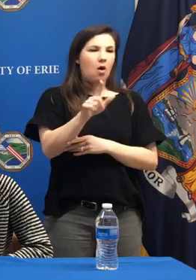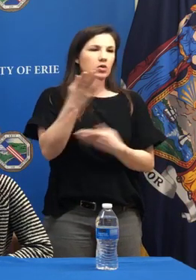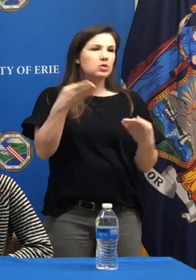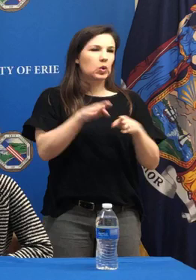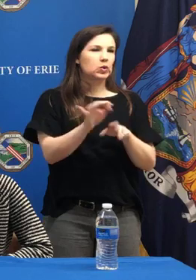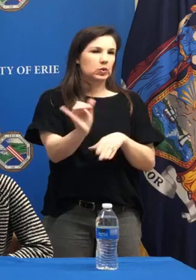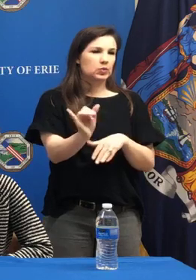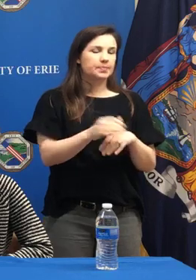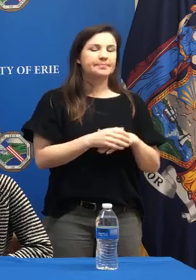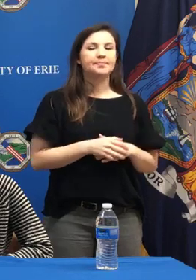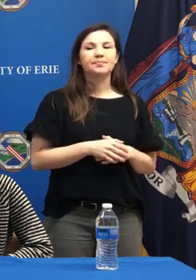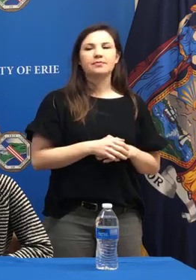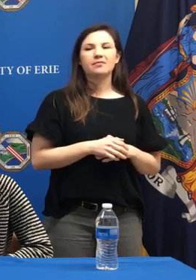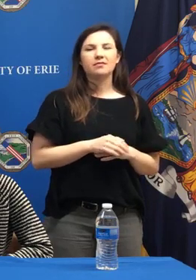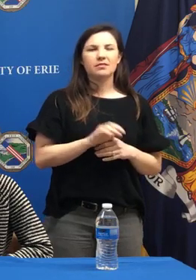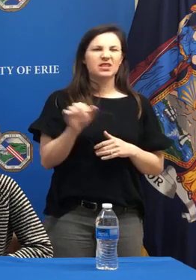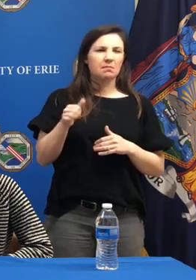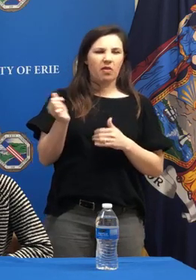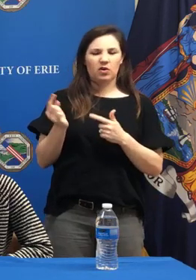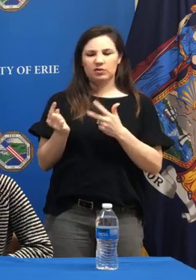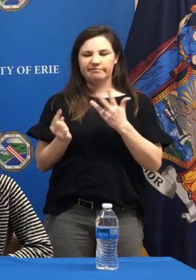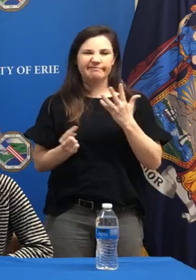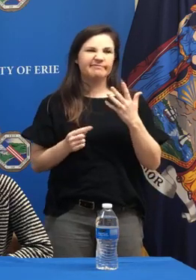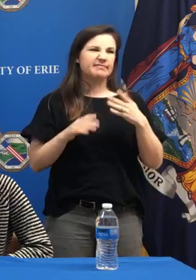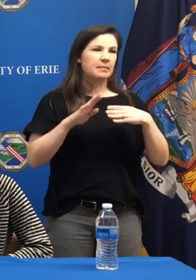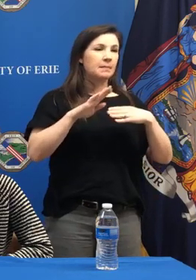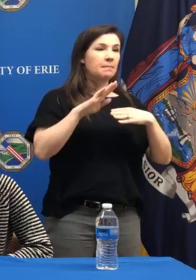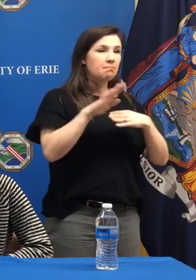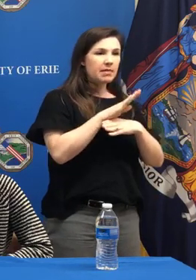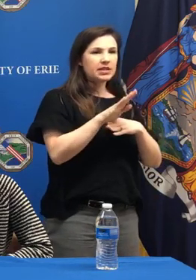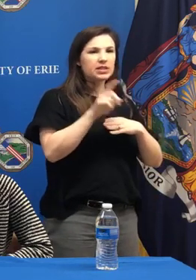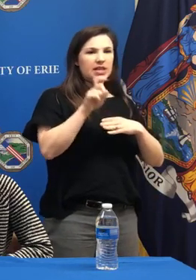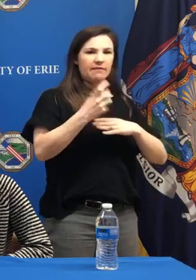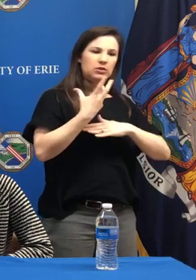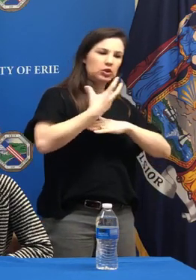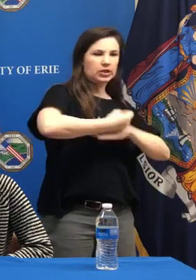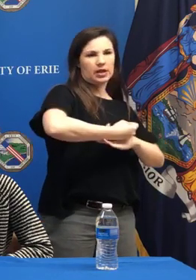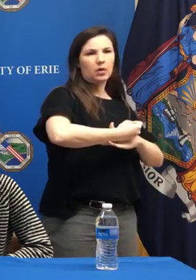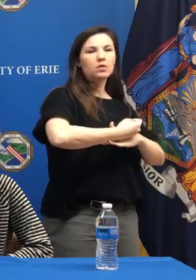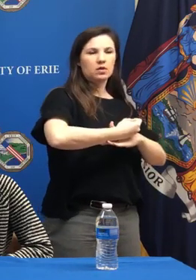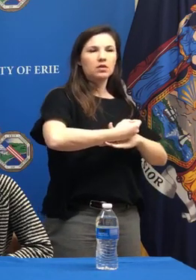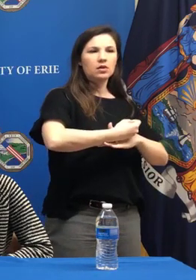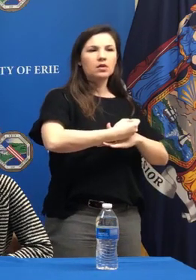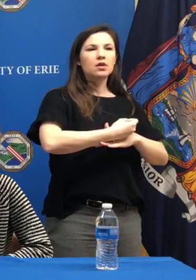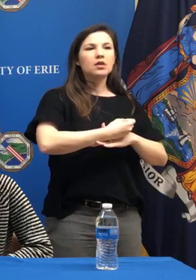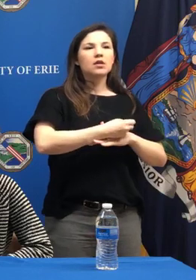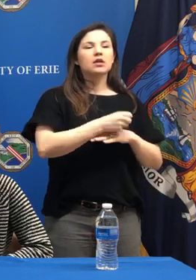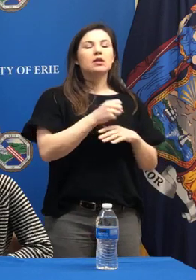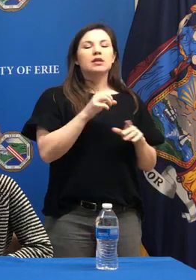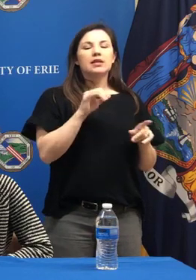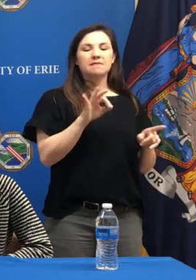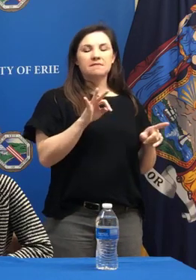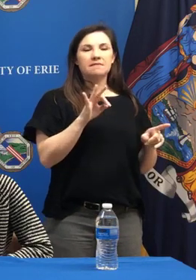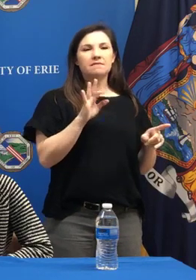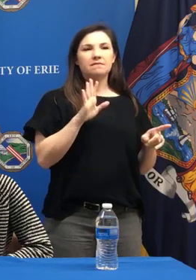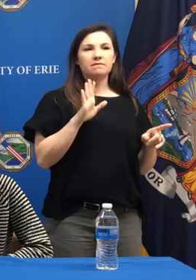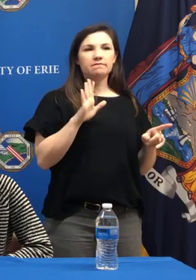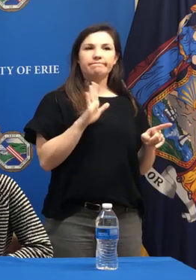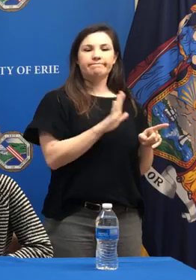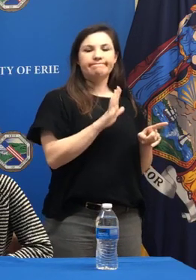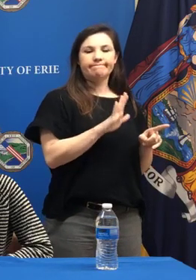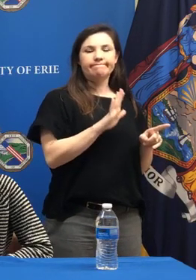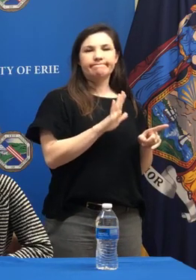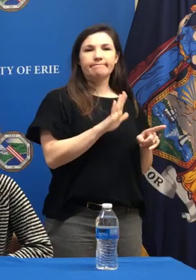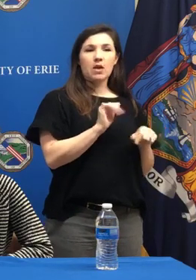closed, as well as some other aspects, including businesses that have to shut down if from their workplaces,